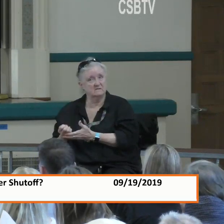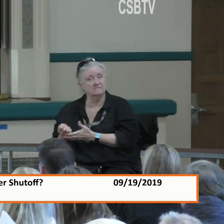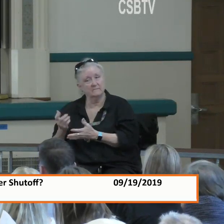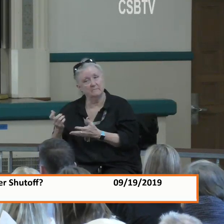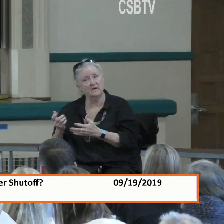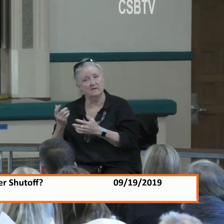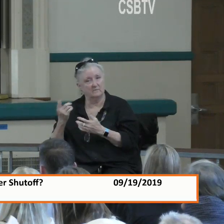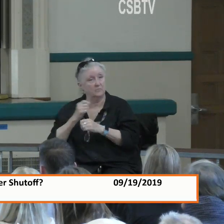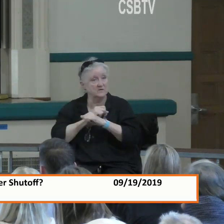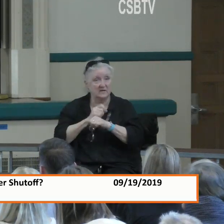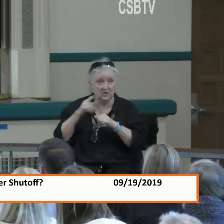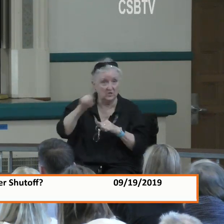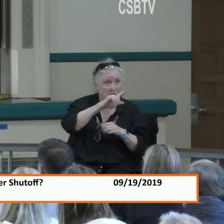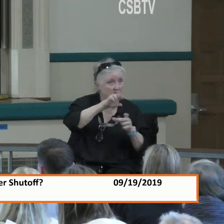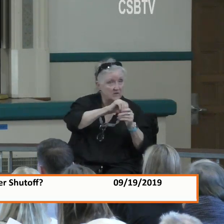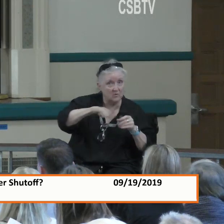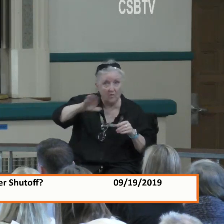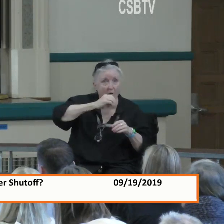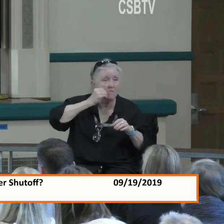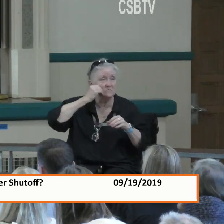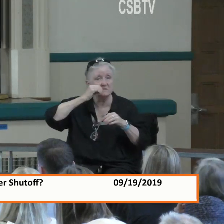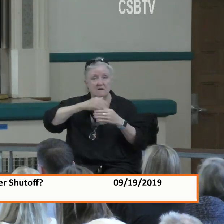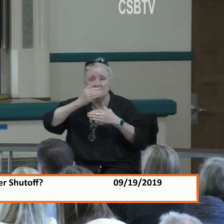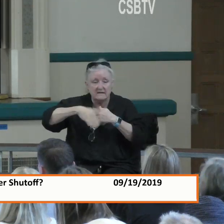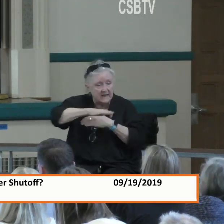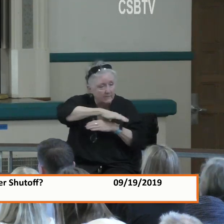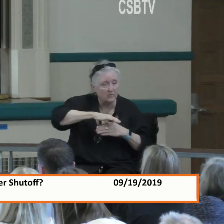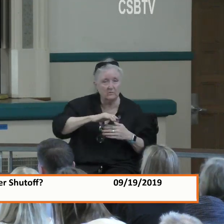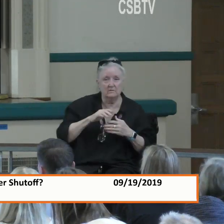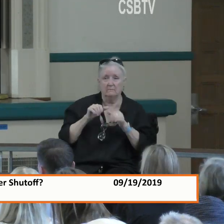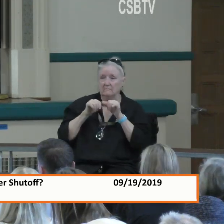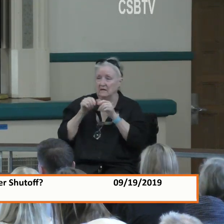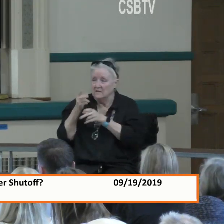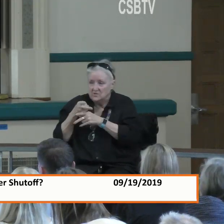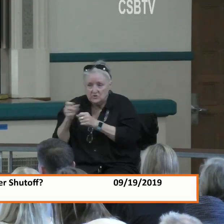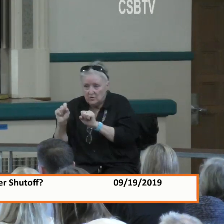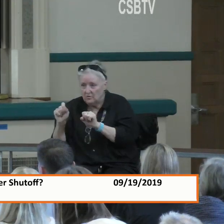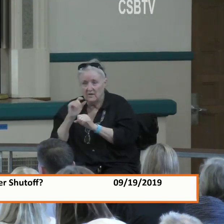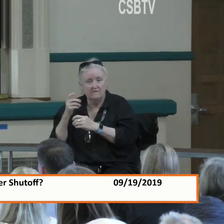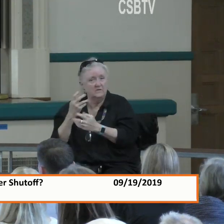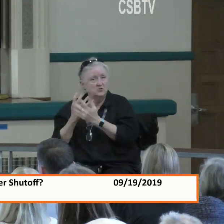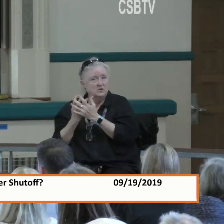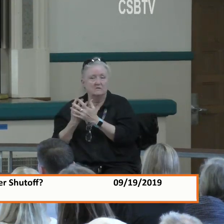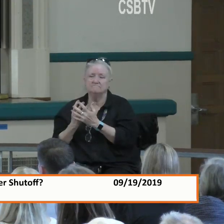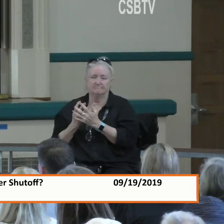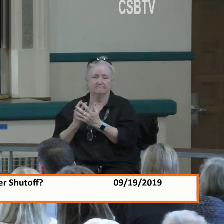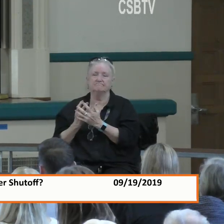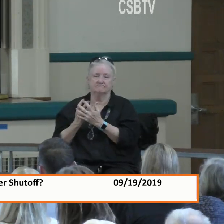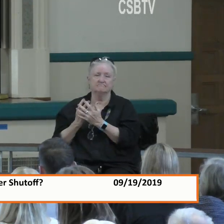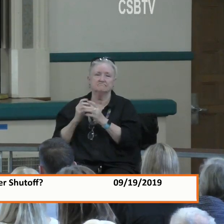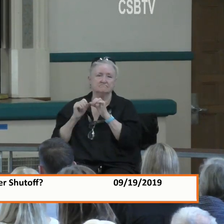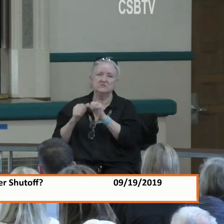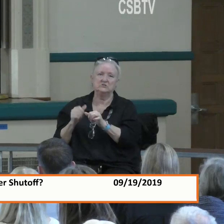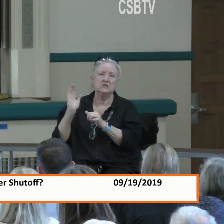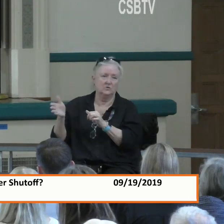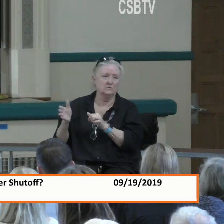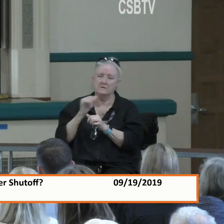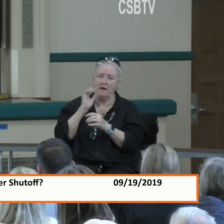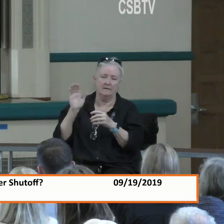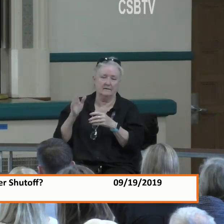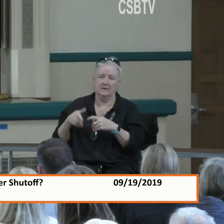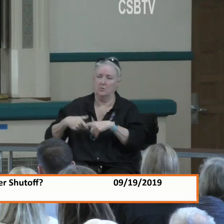protecting you within your homes, within your neighborhoods, maintaining the security of the jail, that's going to continue